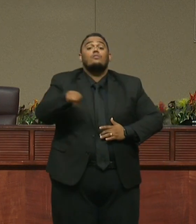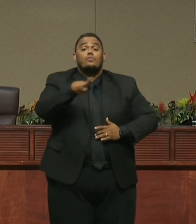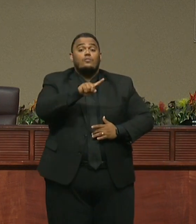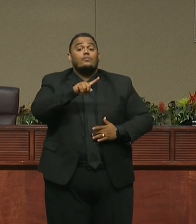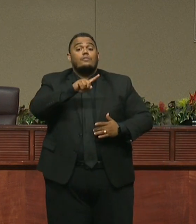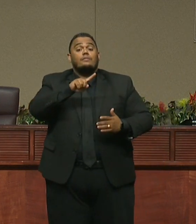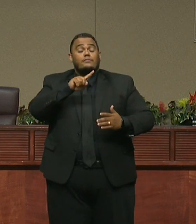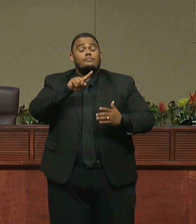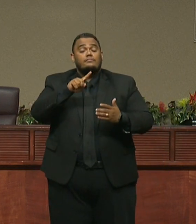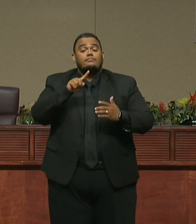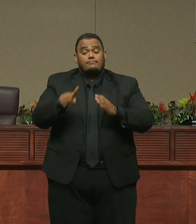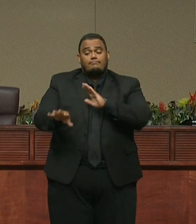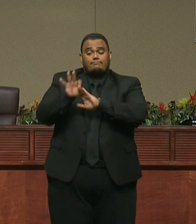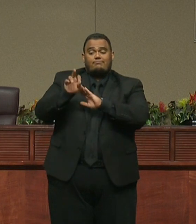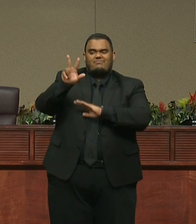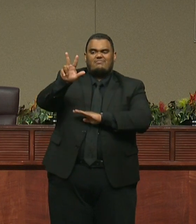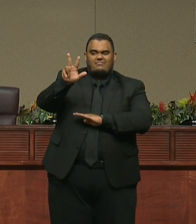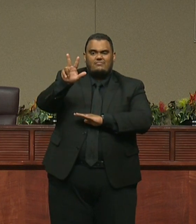3,080